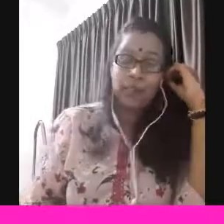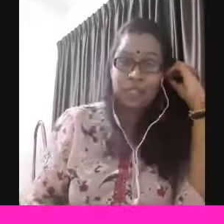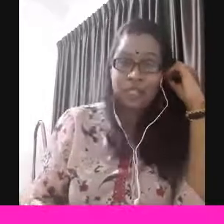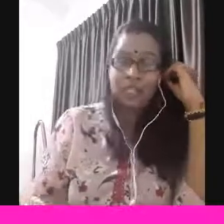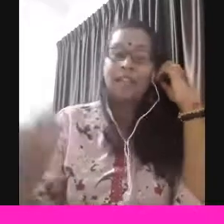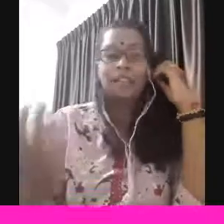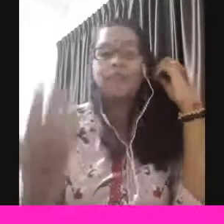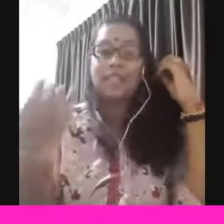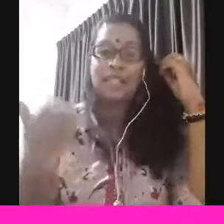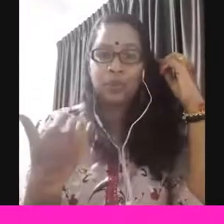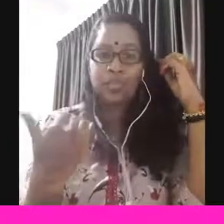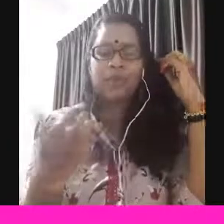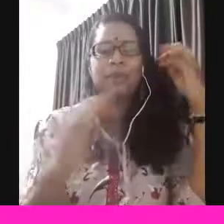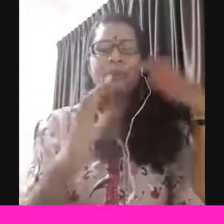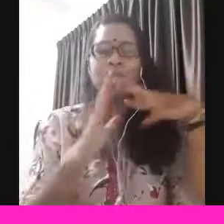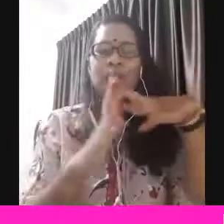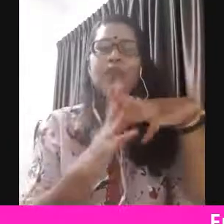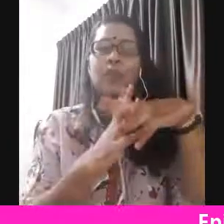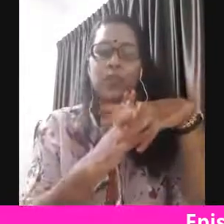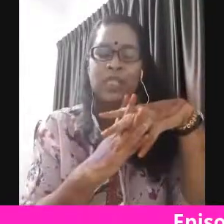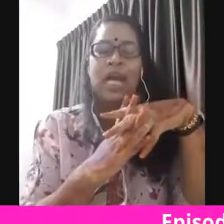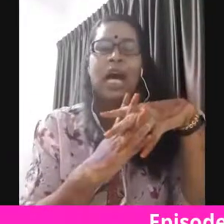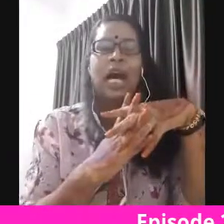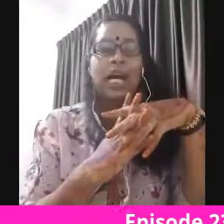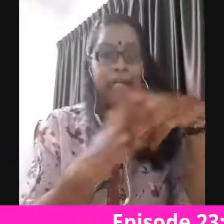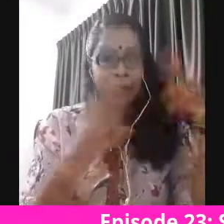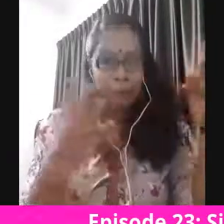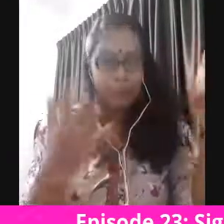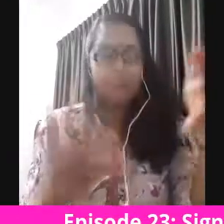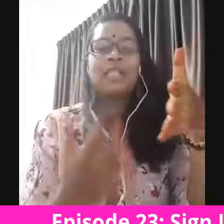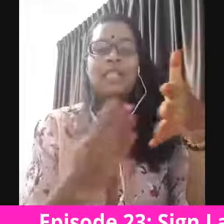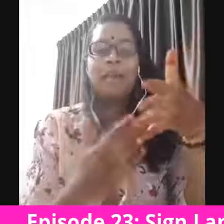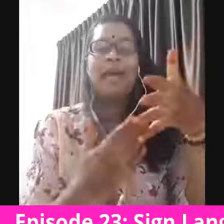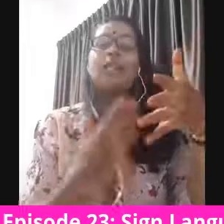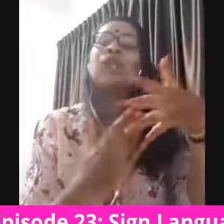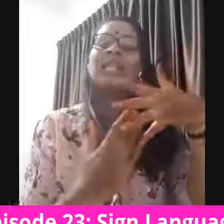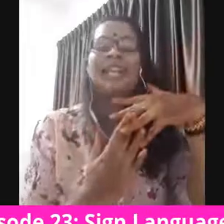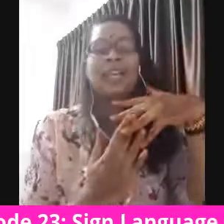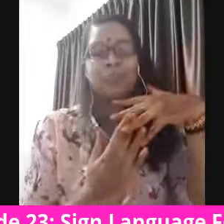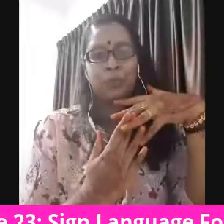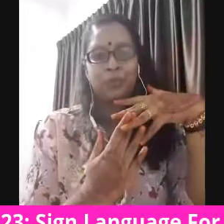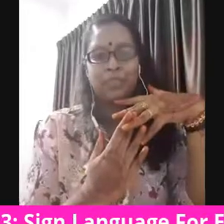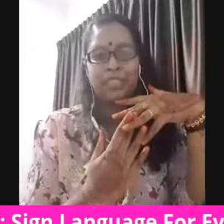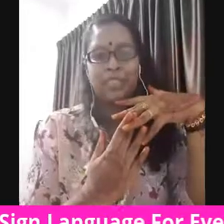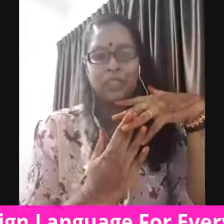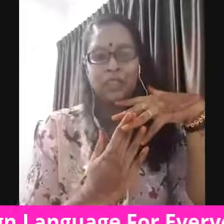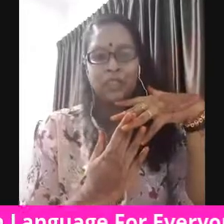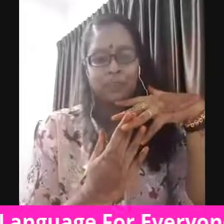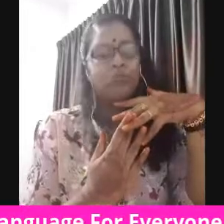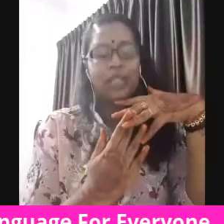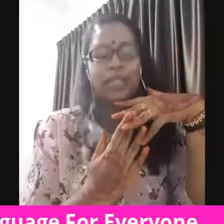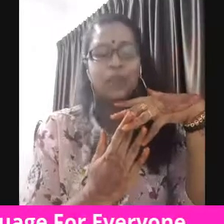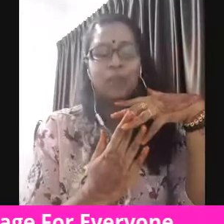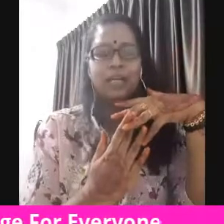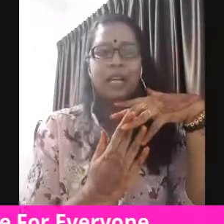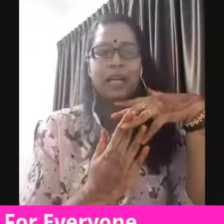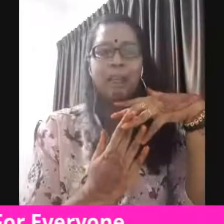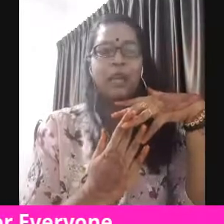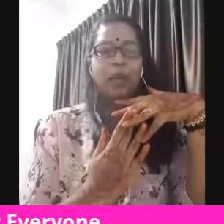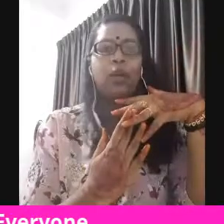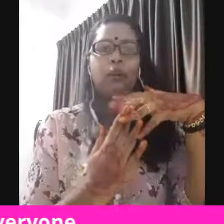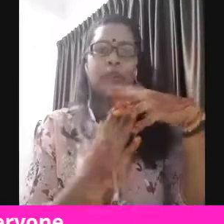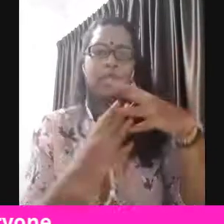answer the question, they will send to us. But mostly we use WhatsApp and Google Classroom. mhm, Google mhm, Classroom is